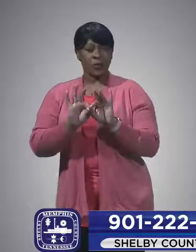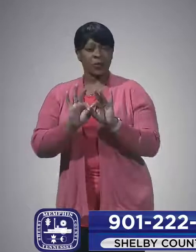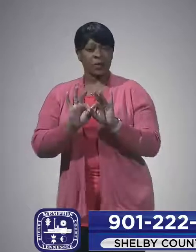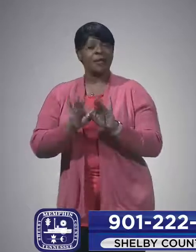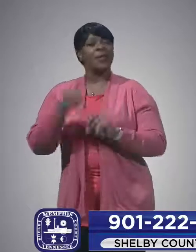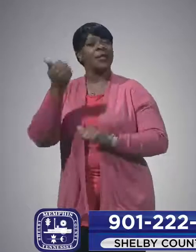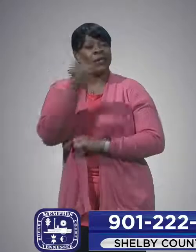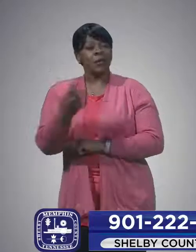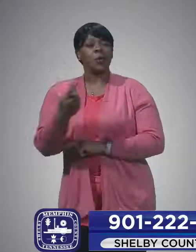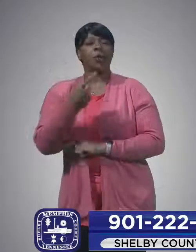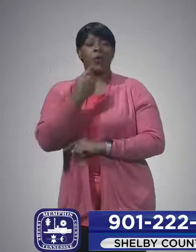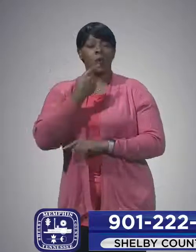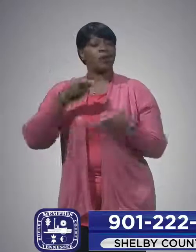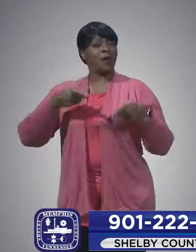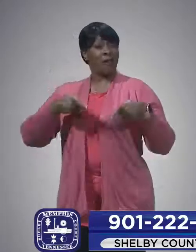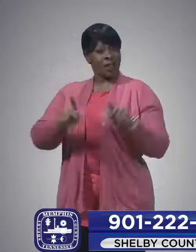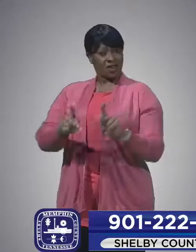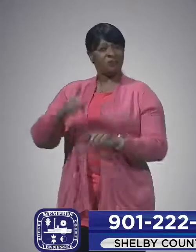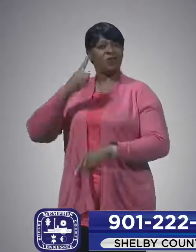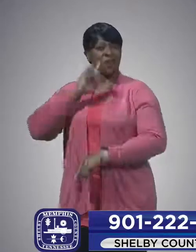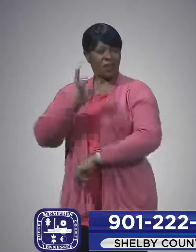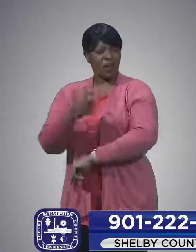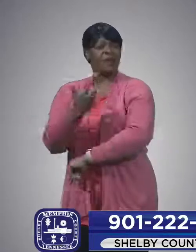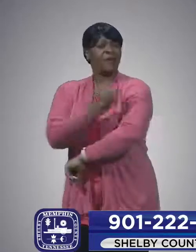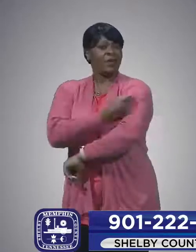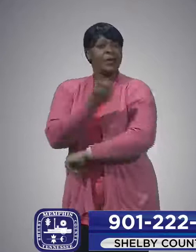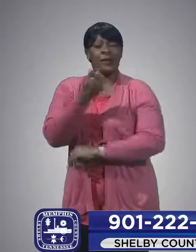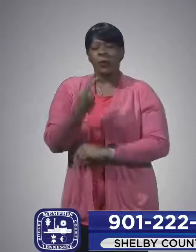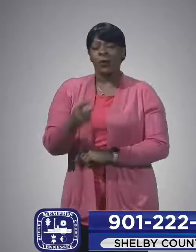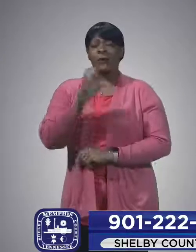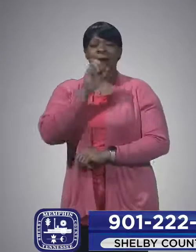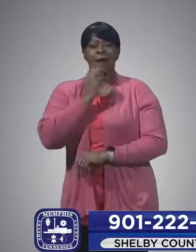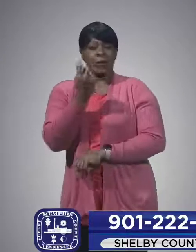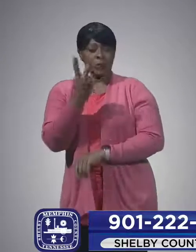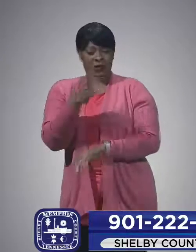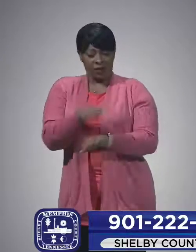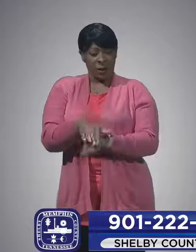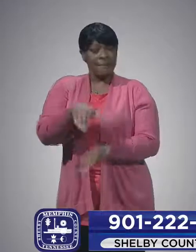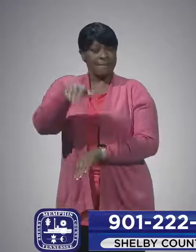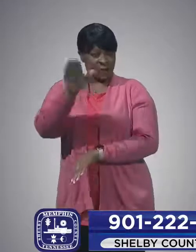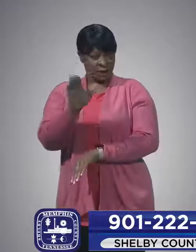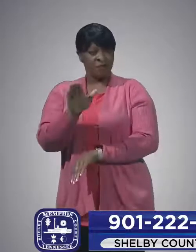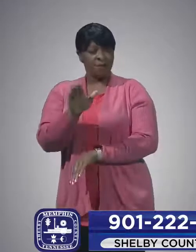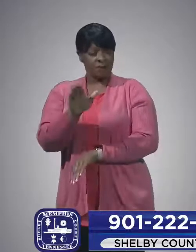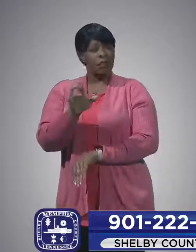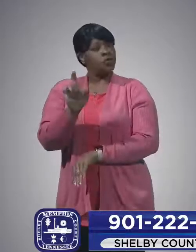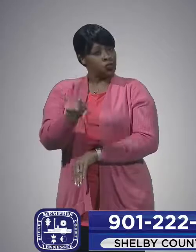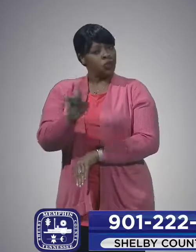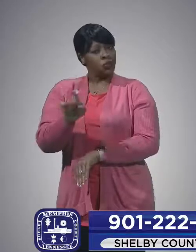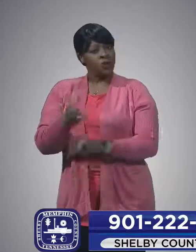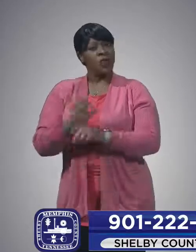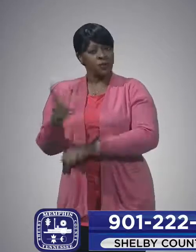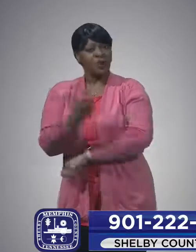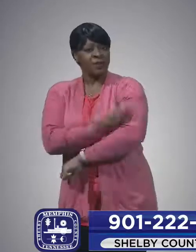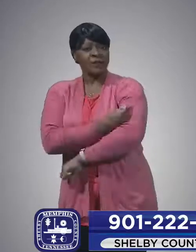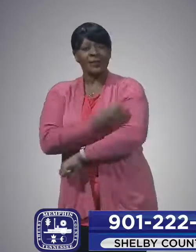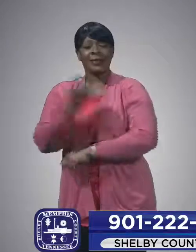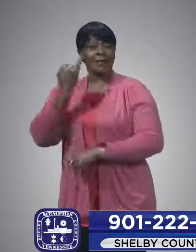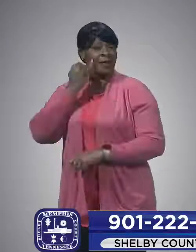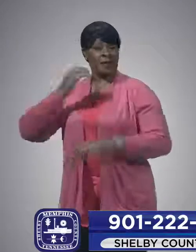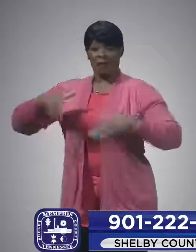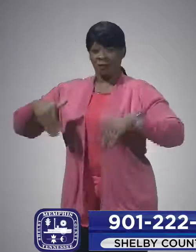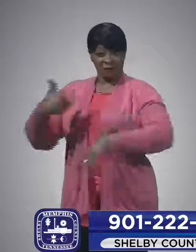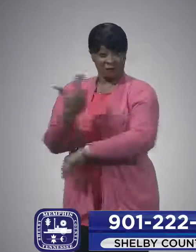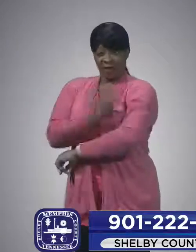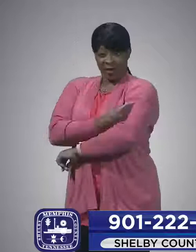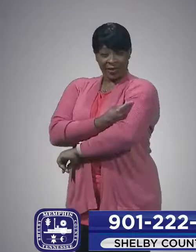that anybody who is eligible for the vaccination, anyone who is 12 years of age or older, should be vaccinated. If you have not